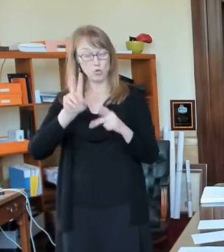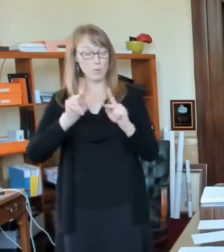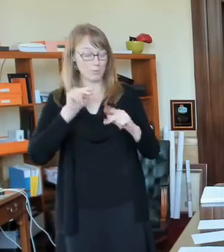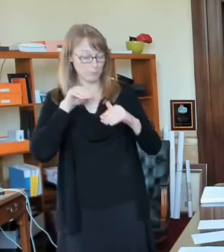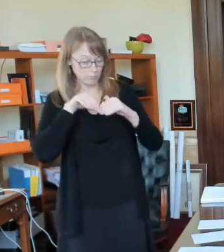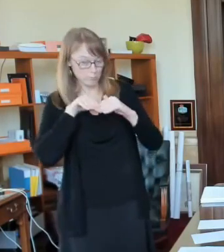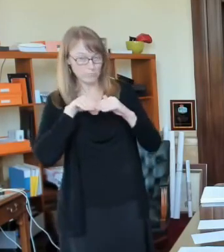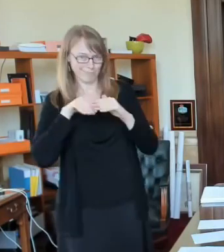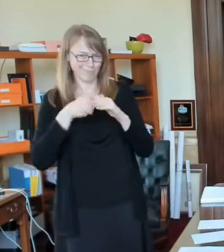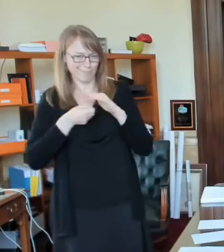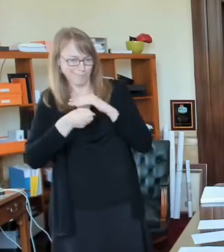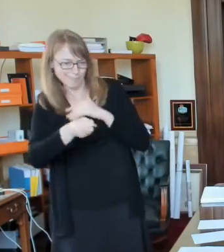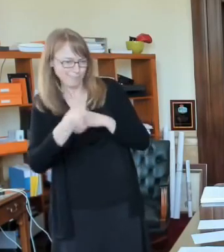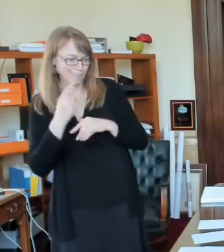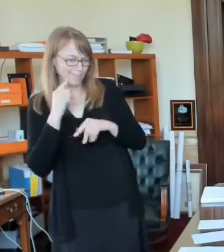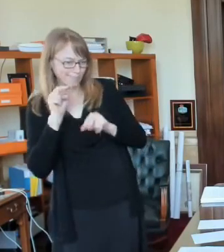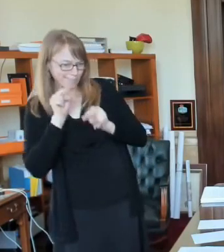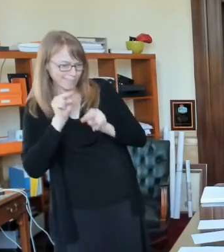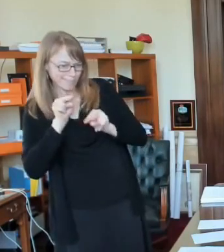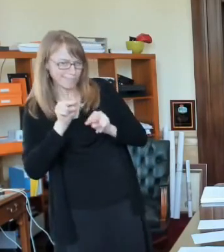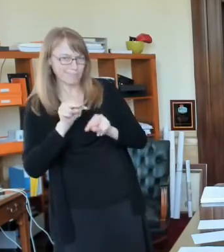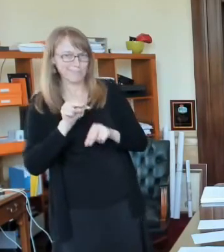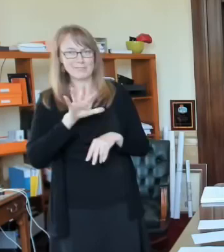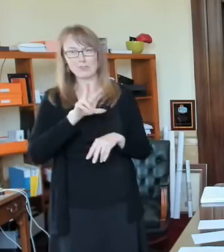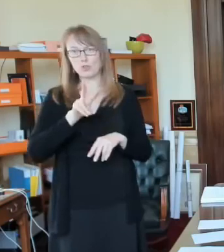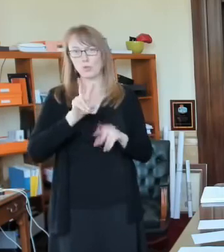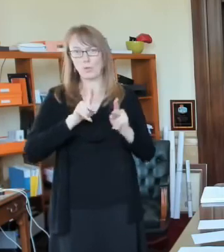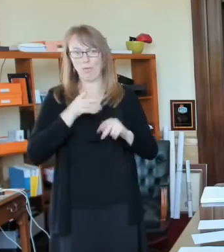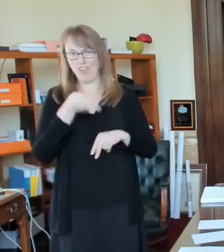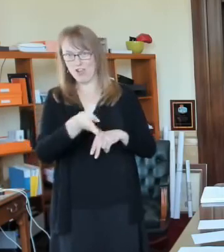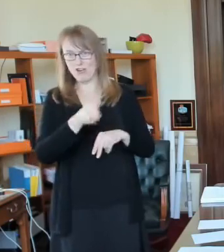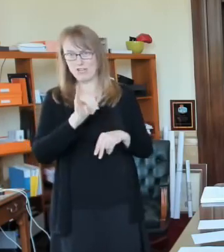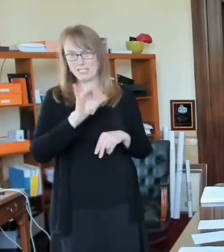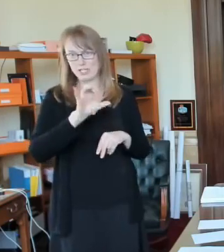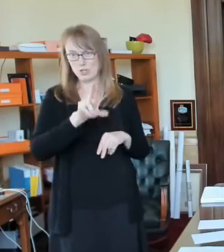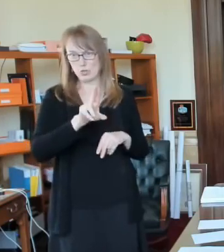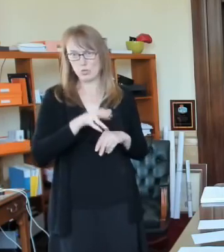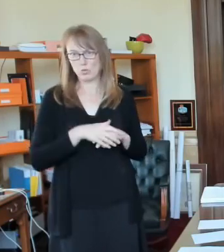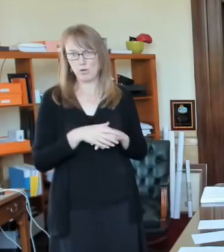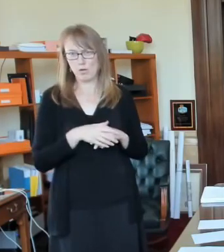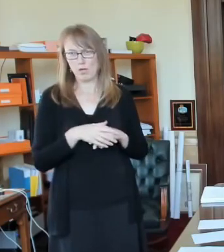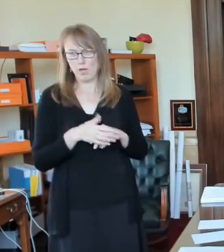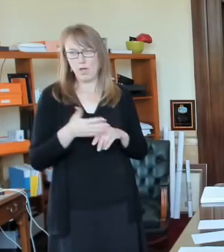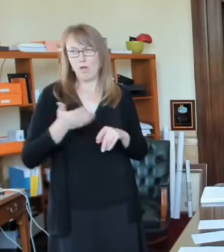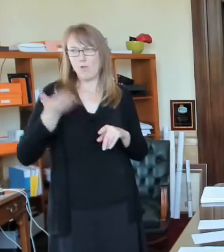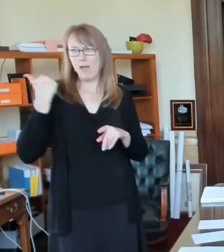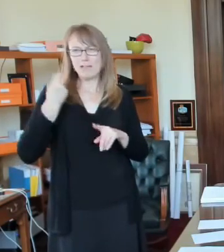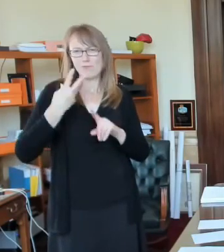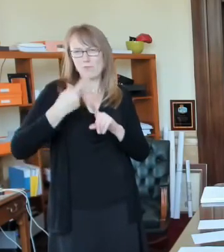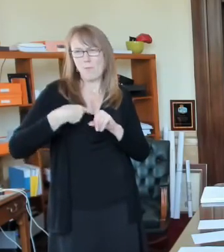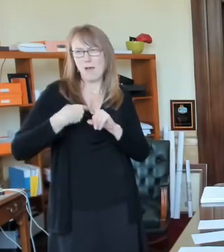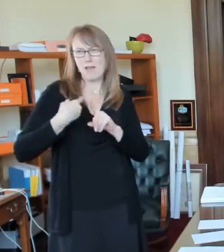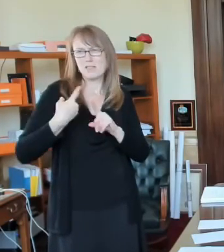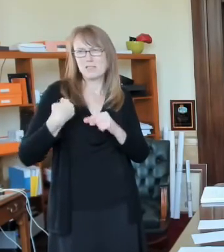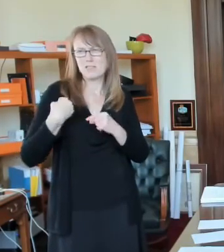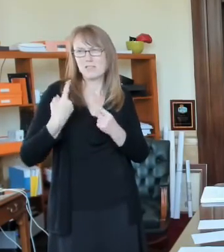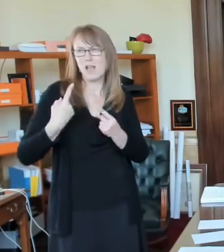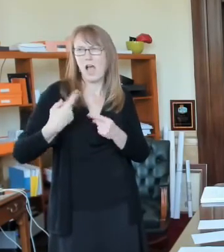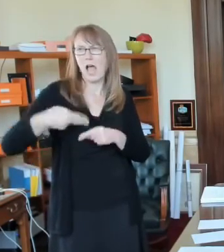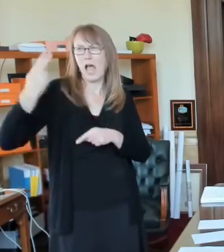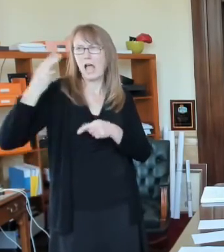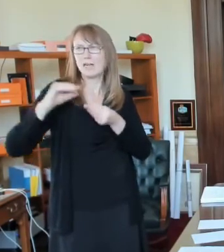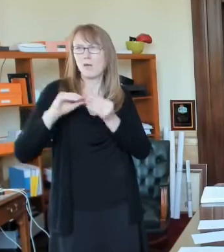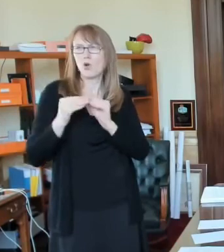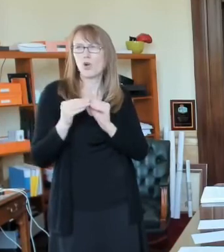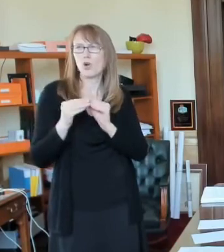And again, over the last month, that's been as high as 62. Well, actually, in